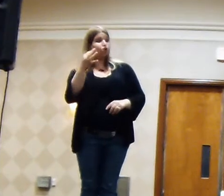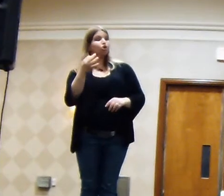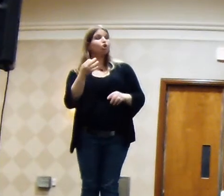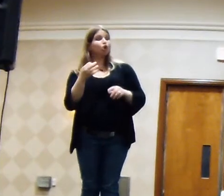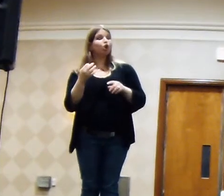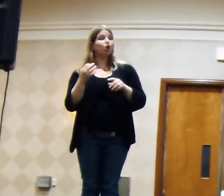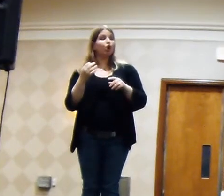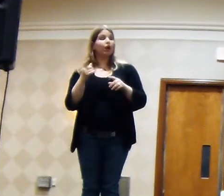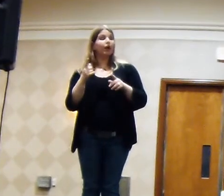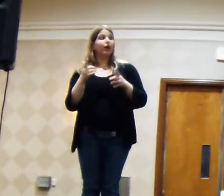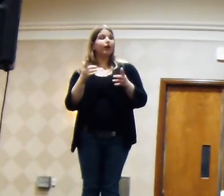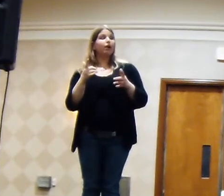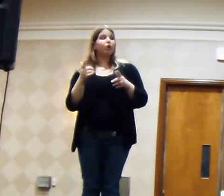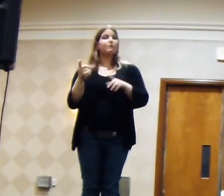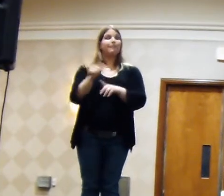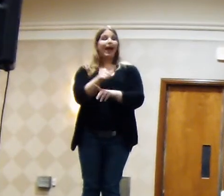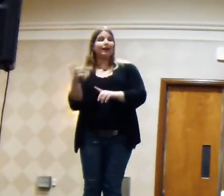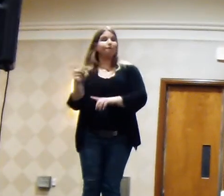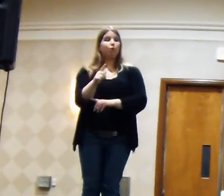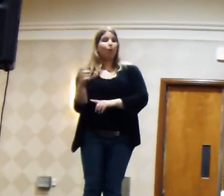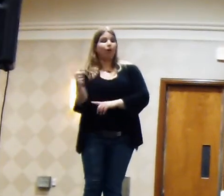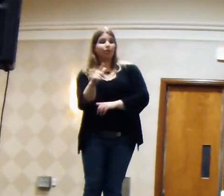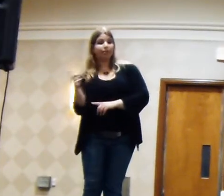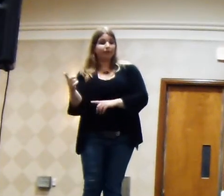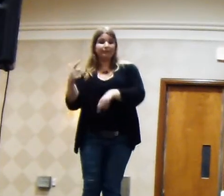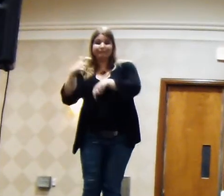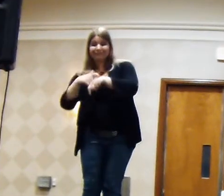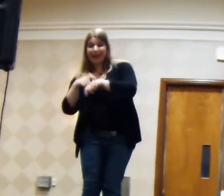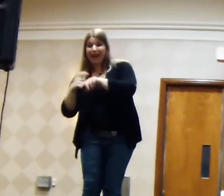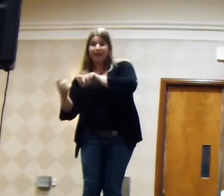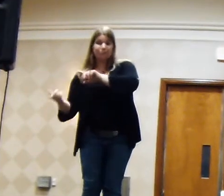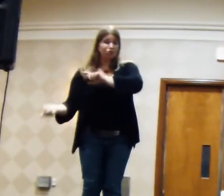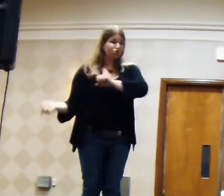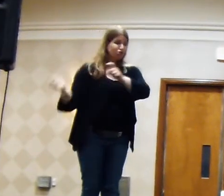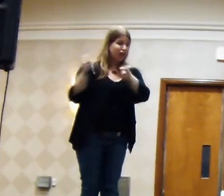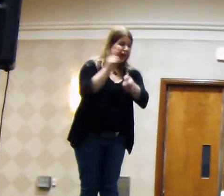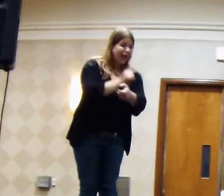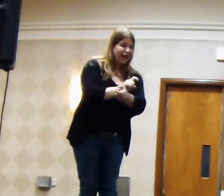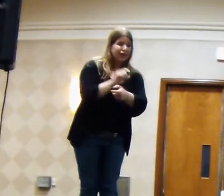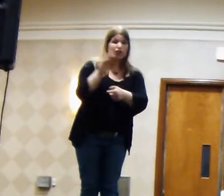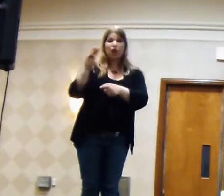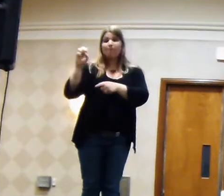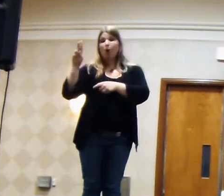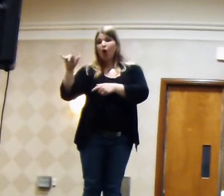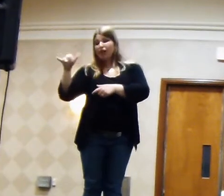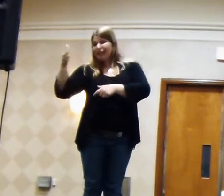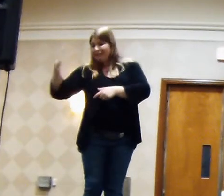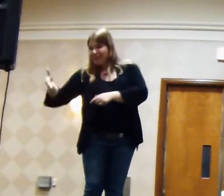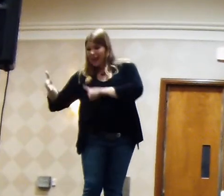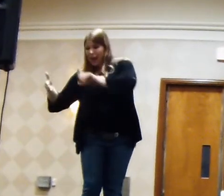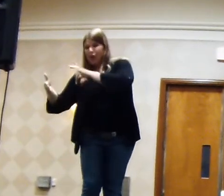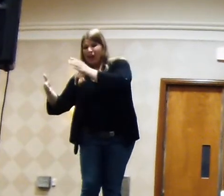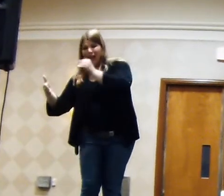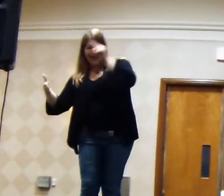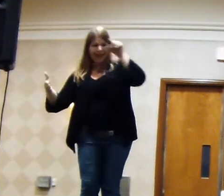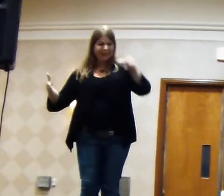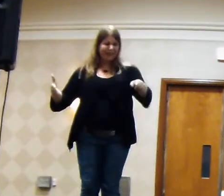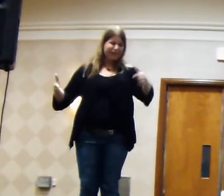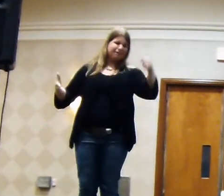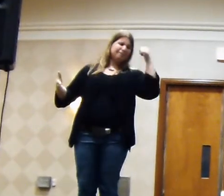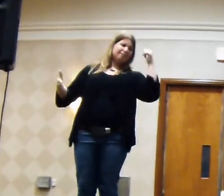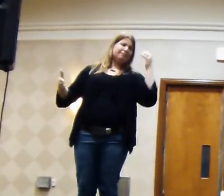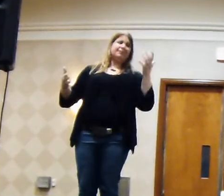those plots where we're seeing people in time, but we see Marty back at a different time, and then again there and stuff. How much of